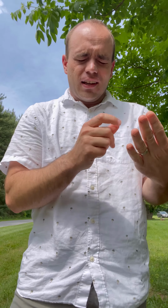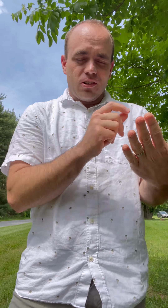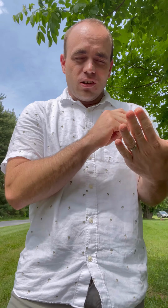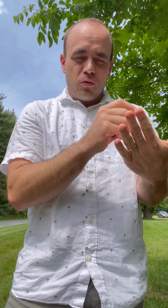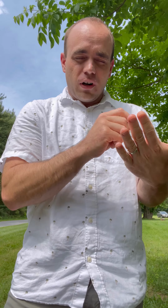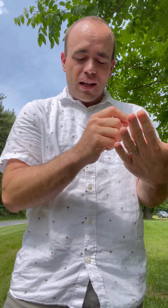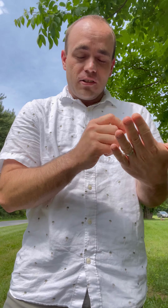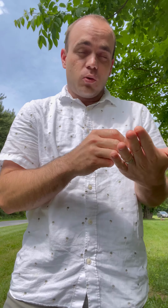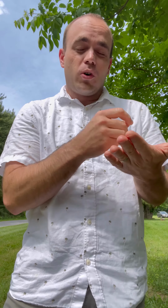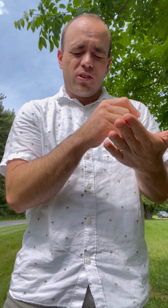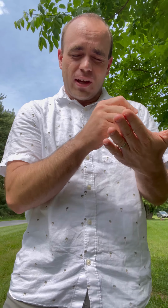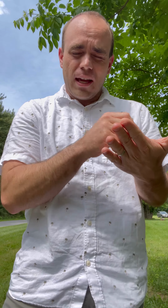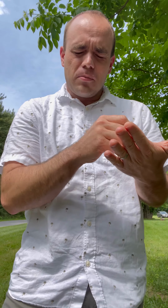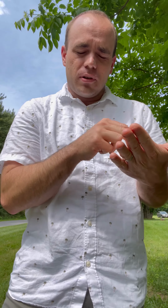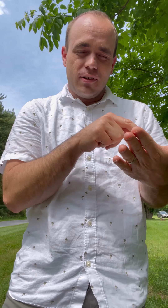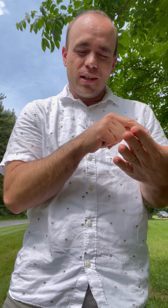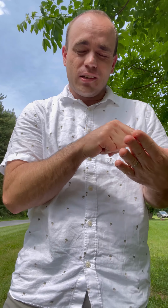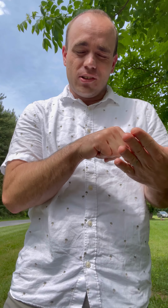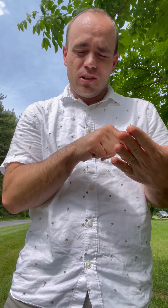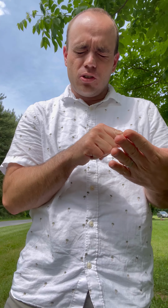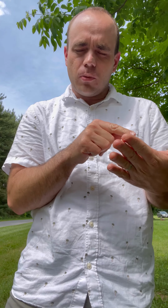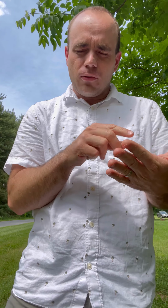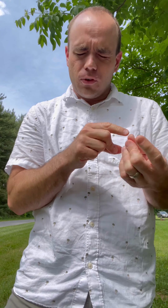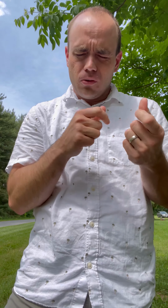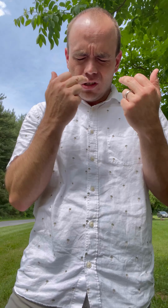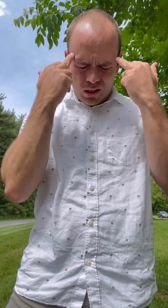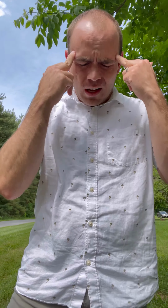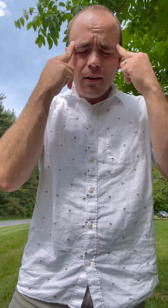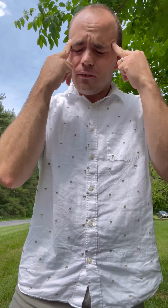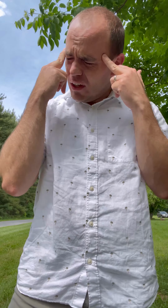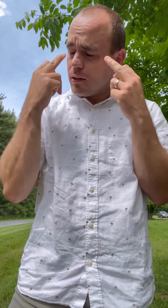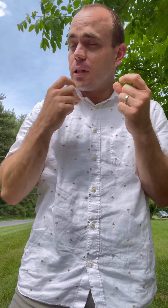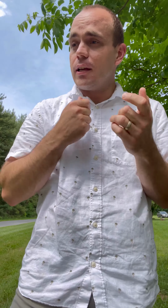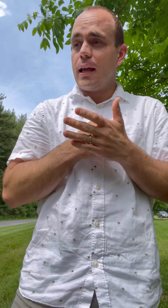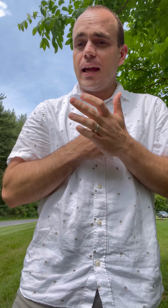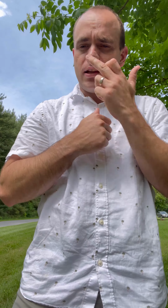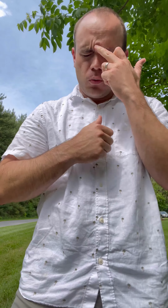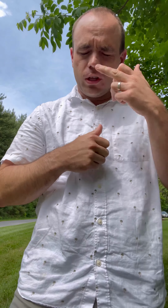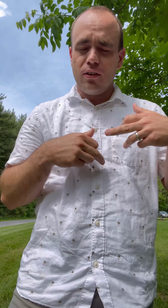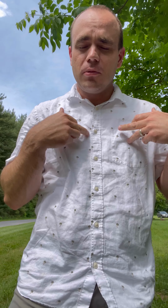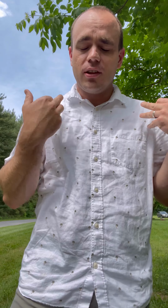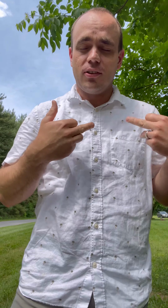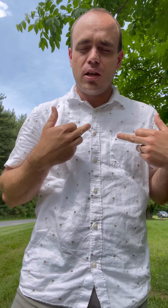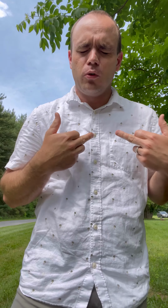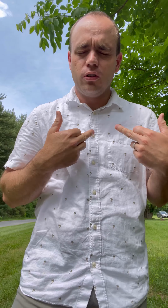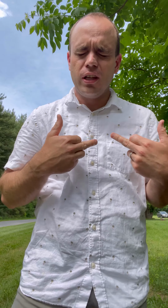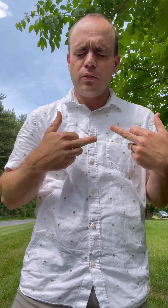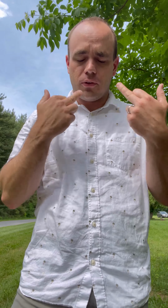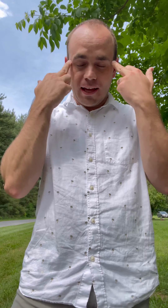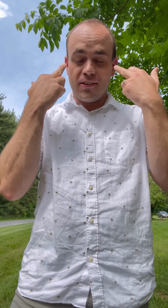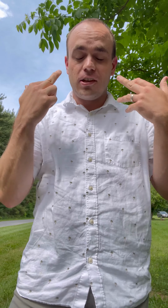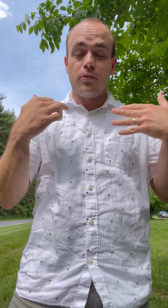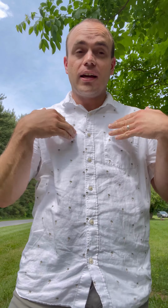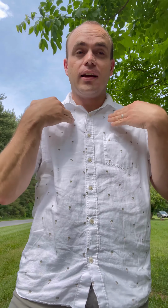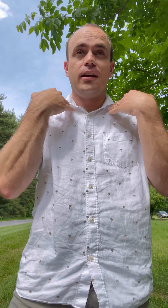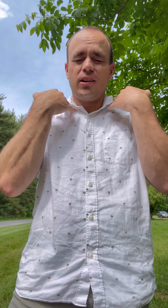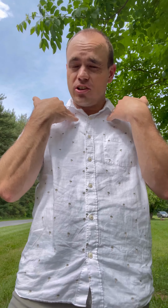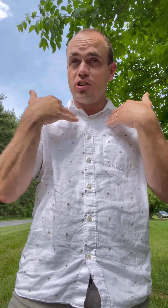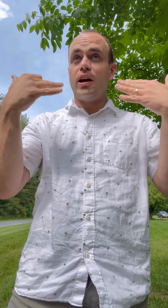actually write or type tics into my phone, fuck me, and it will give me the same relief as if I had shouted